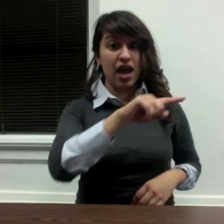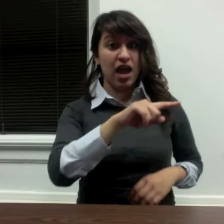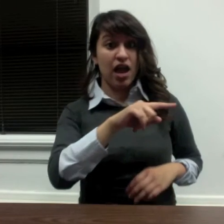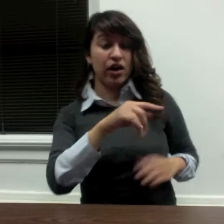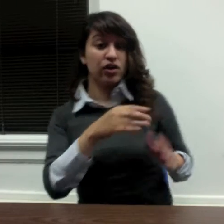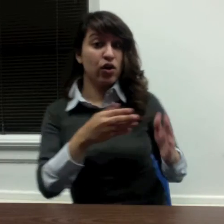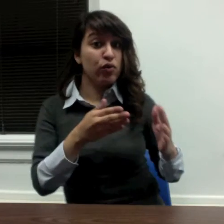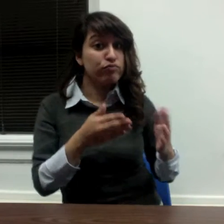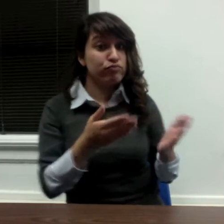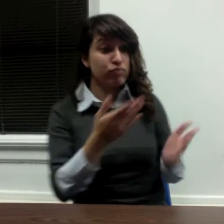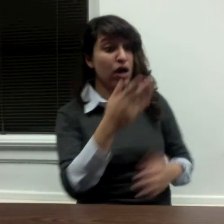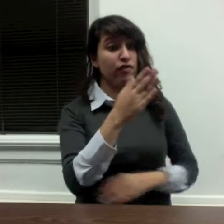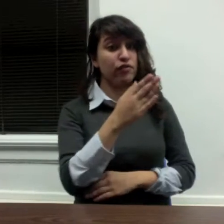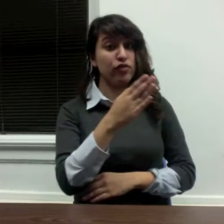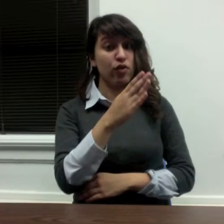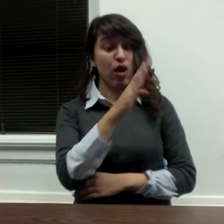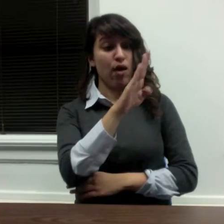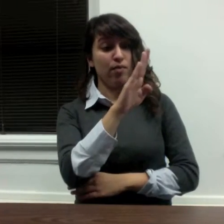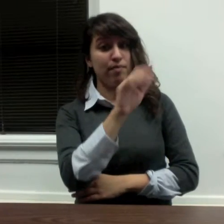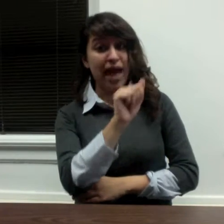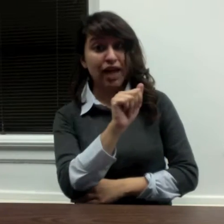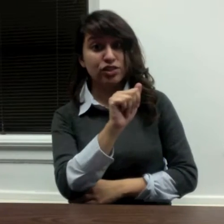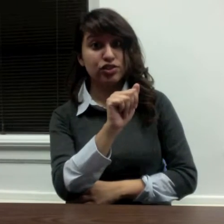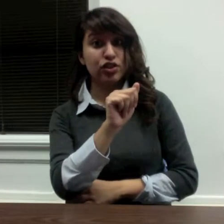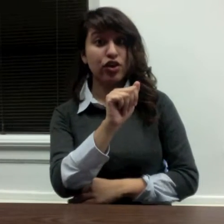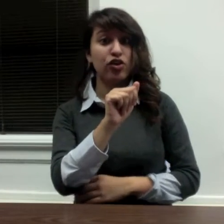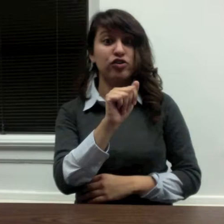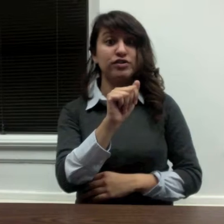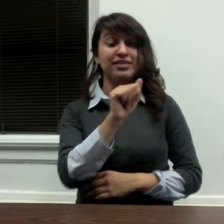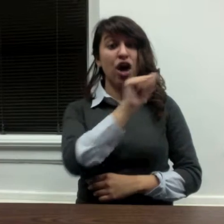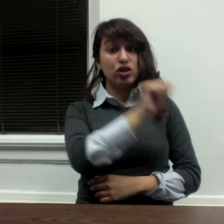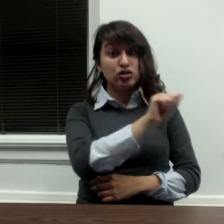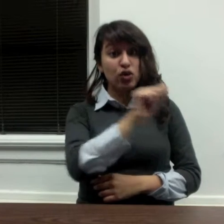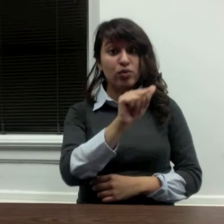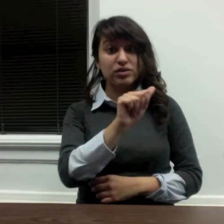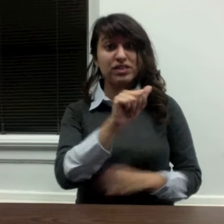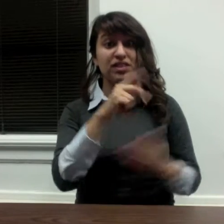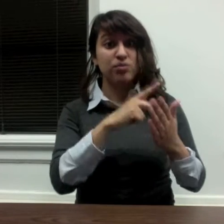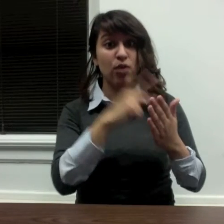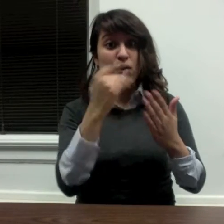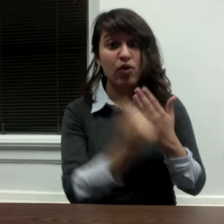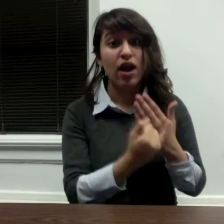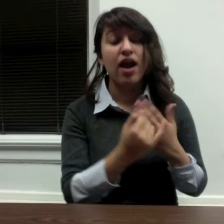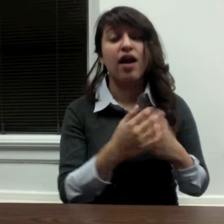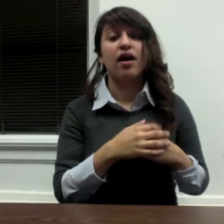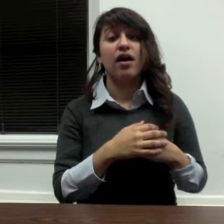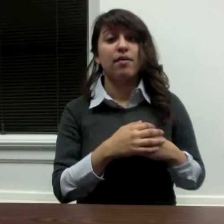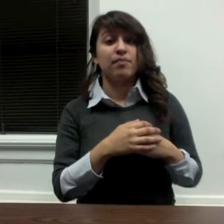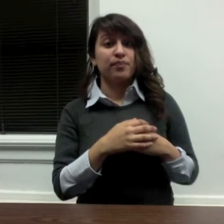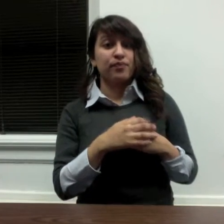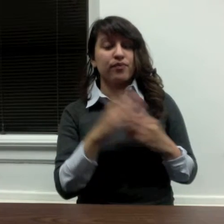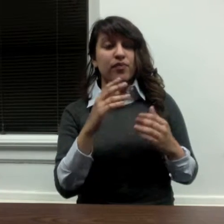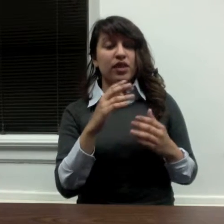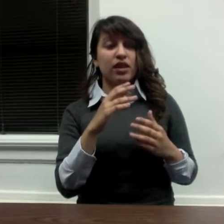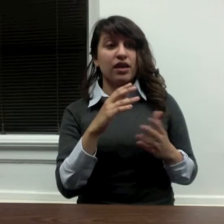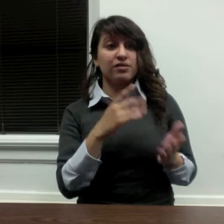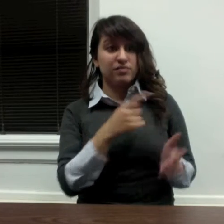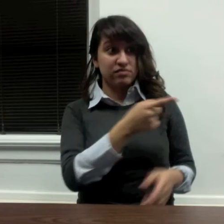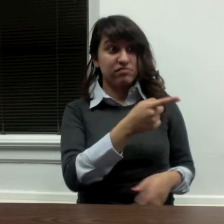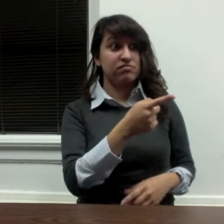program or even a bachelor's degree program in order to become interpreters.